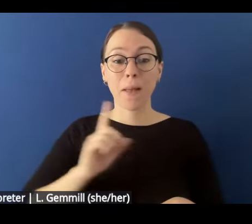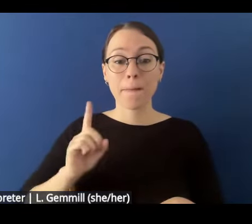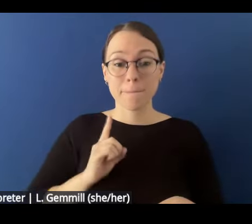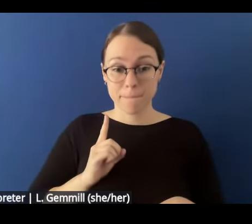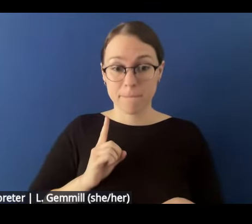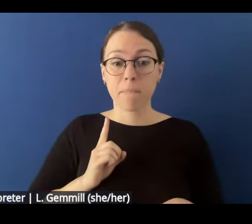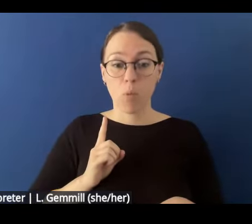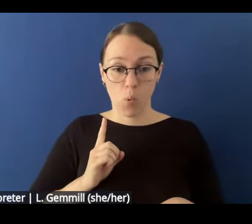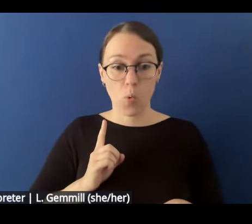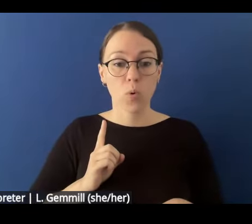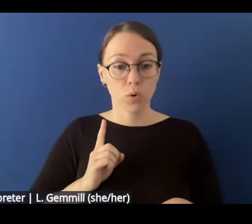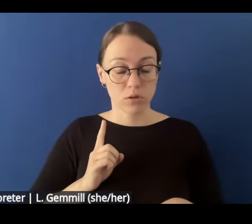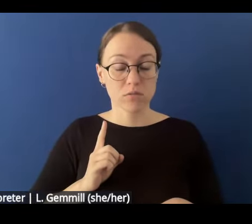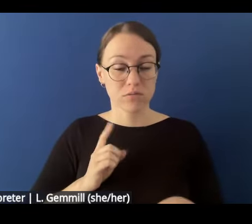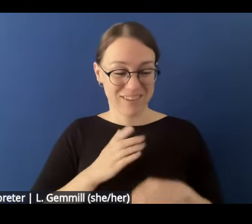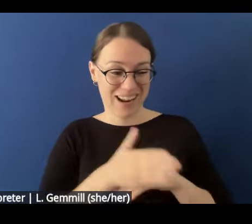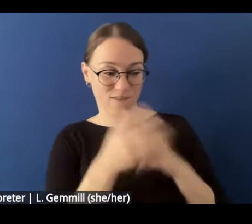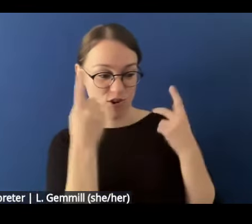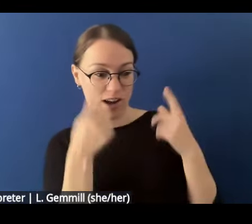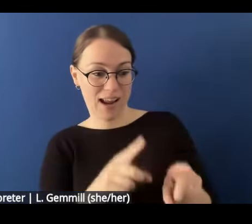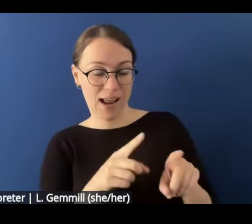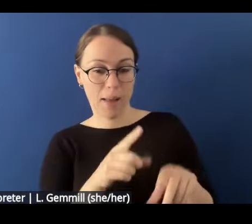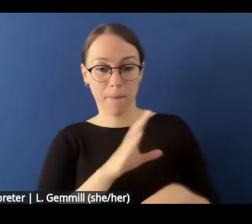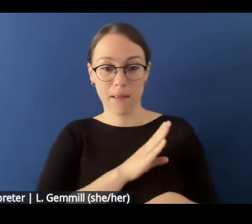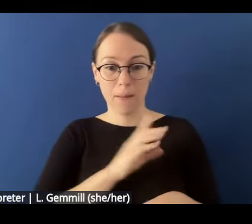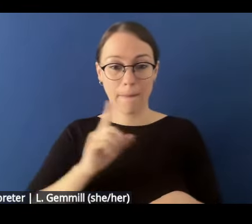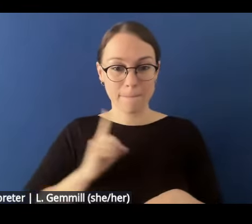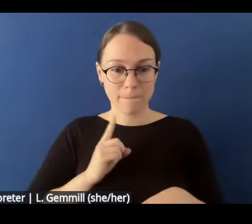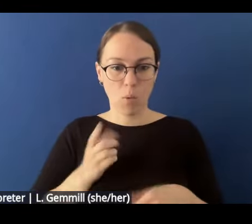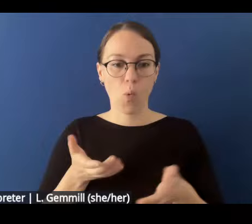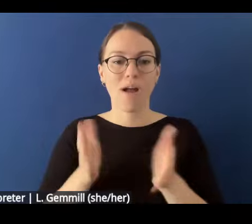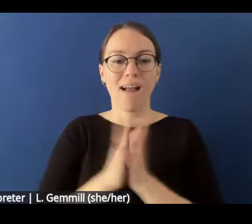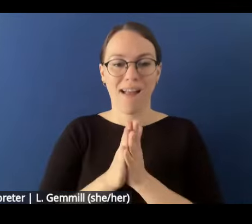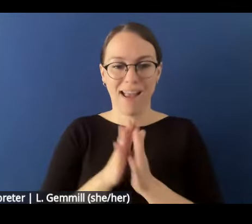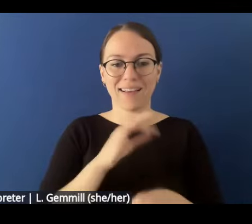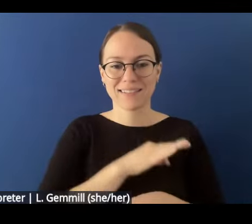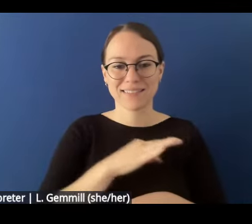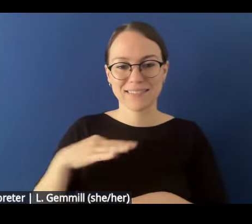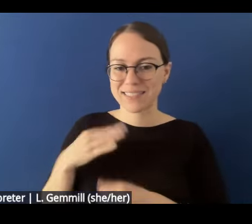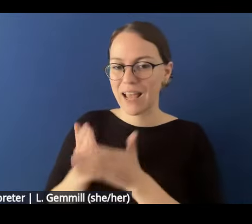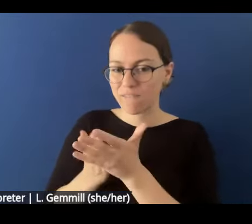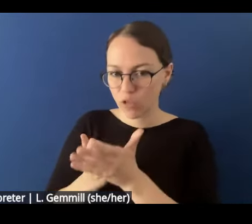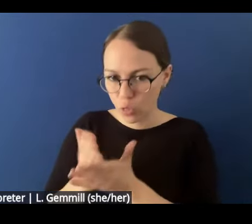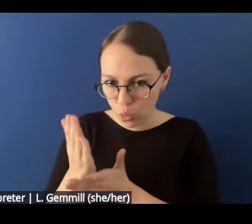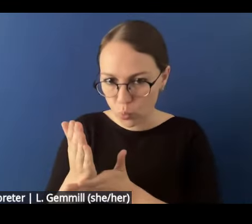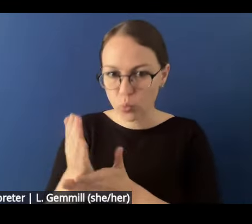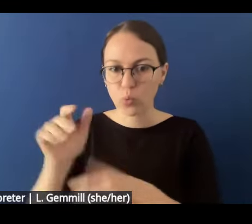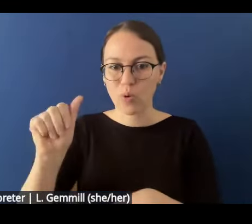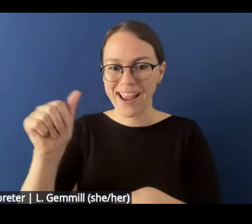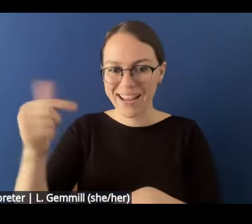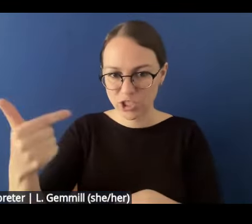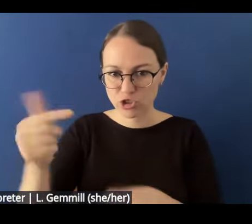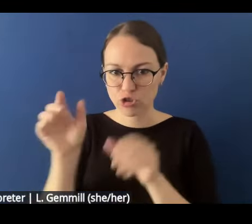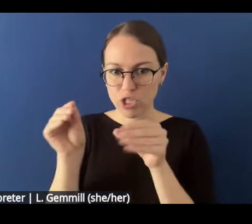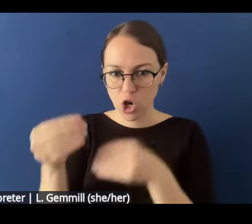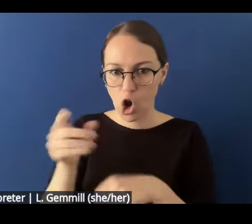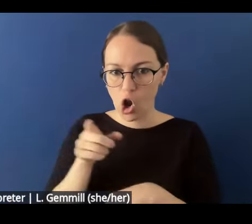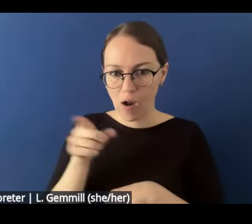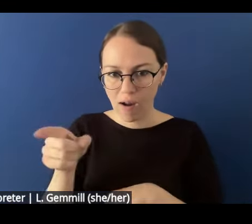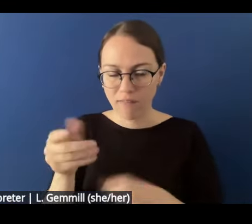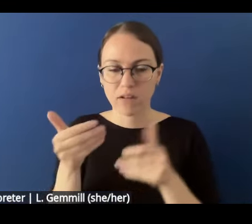after that, the board asked staff to, or through the Attorney General, I should say, the Attorney General's office, to reach out to